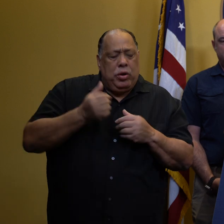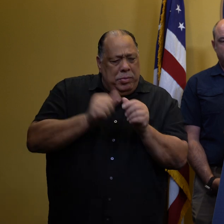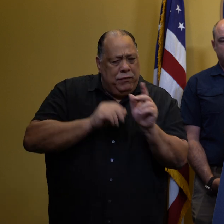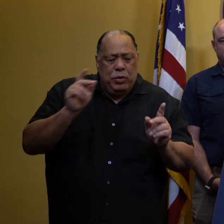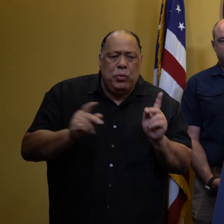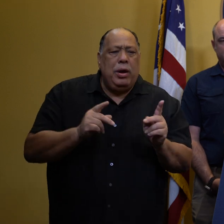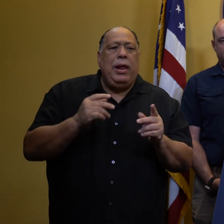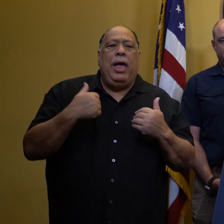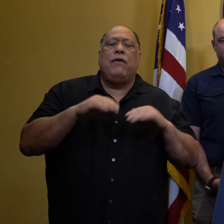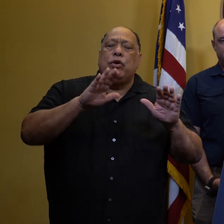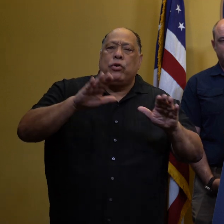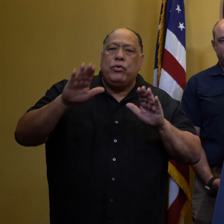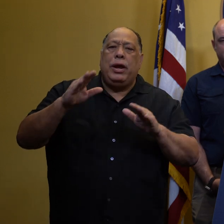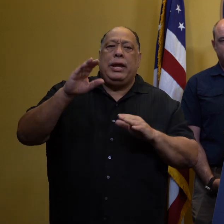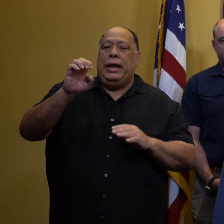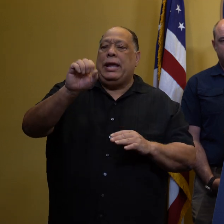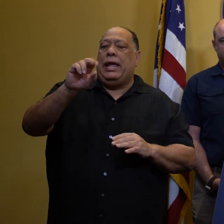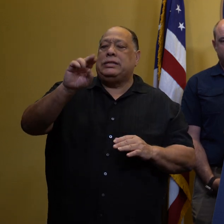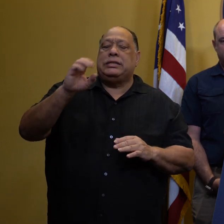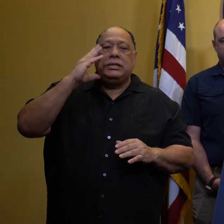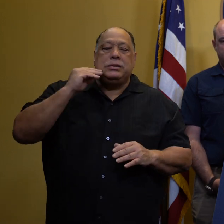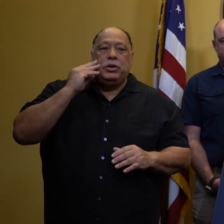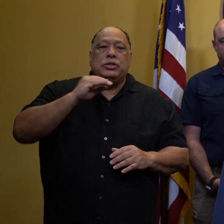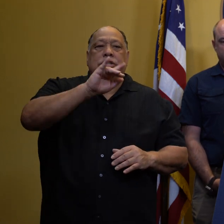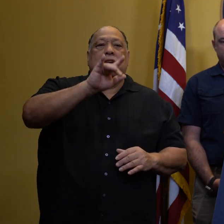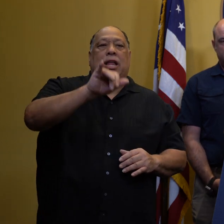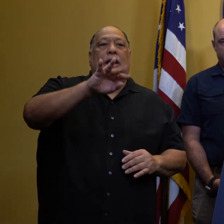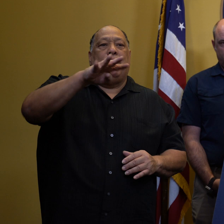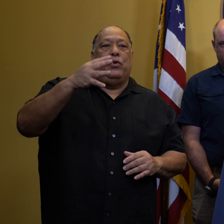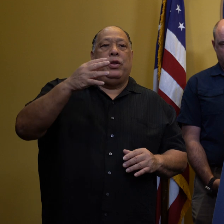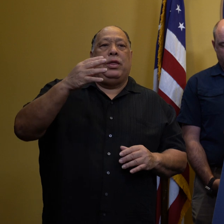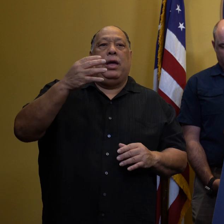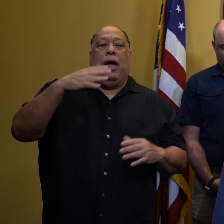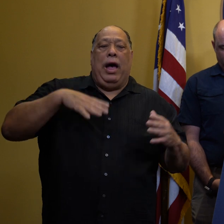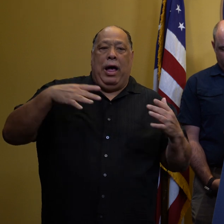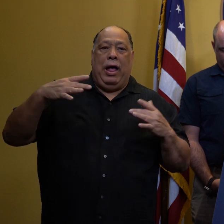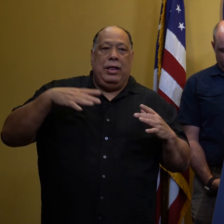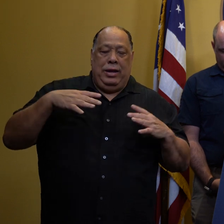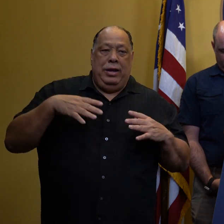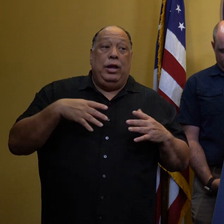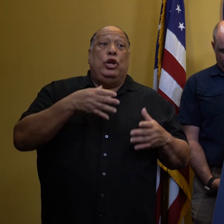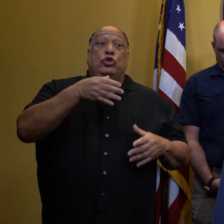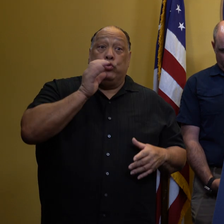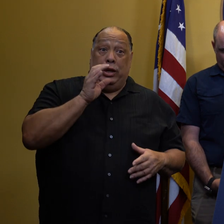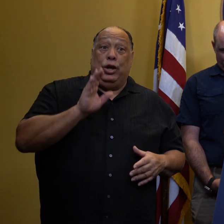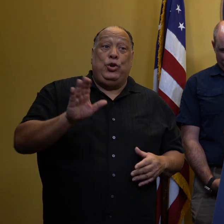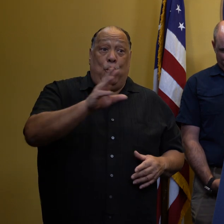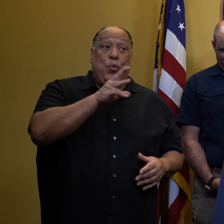have a great Essence experience in July 4th holiday. So thank you very much. Drink your water. Thank